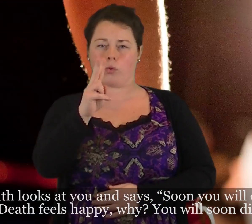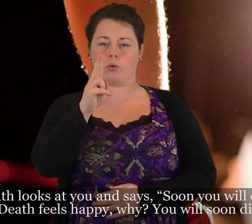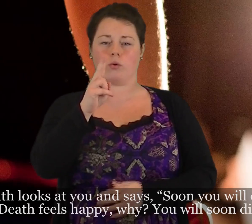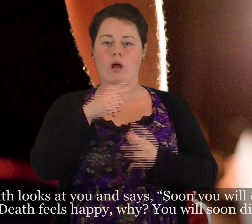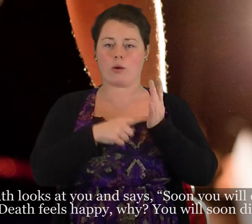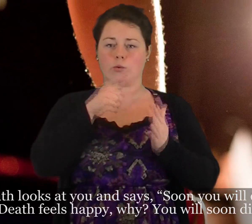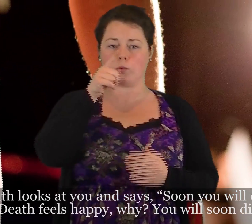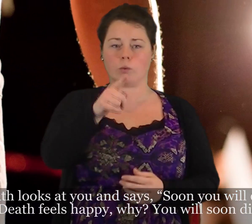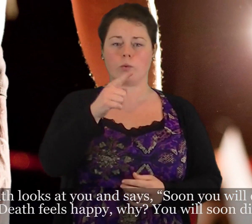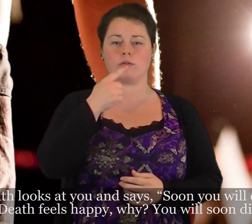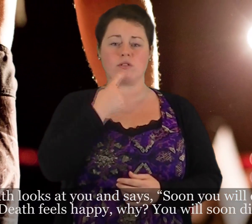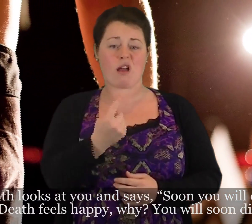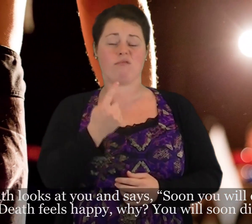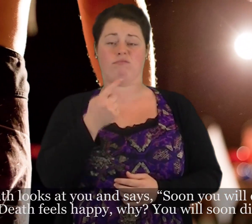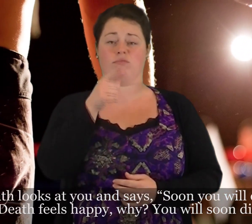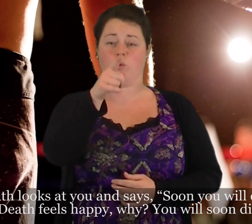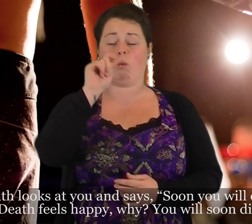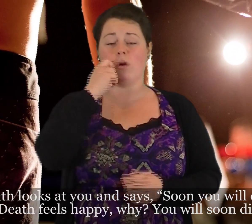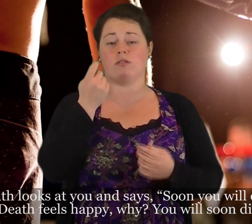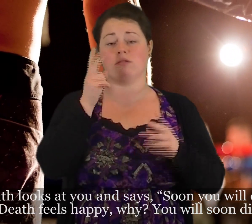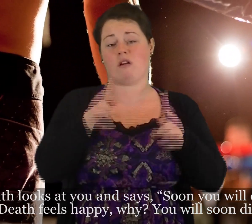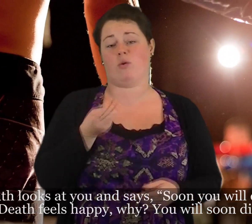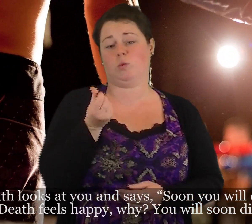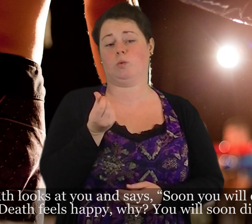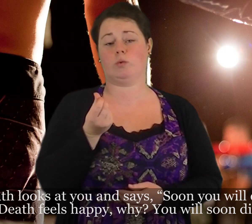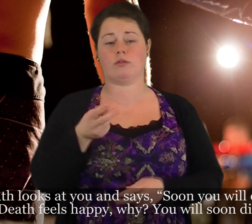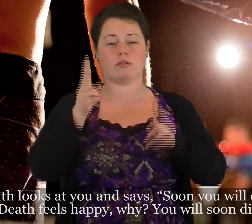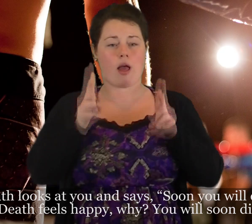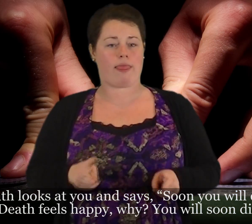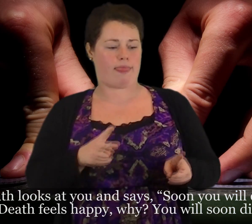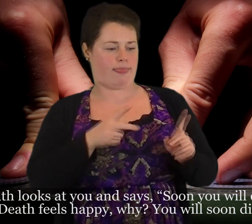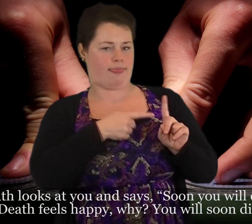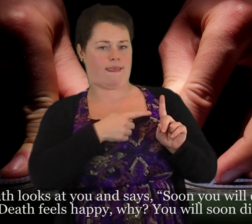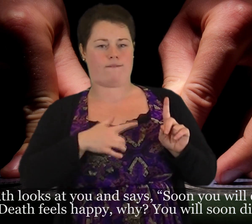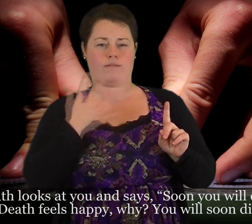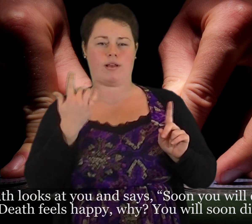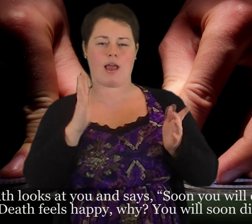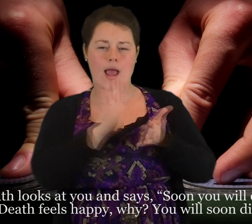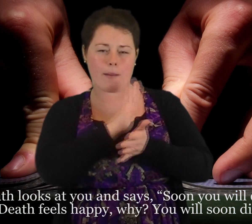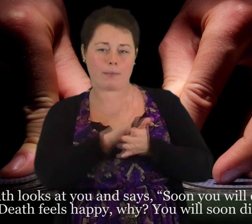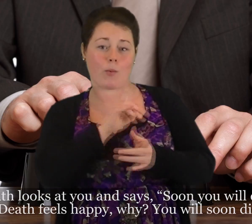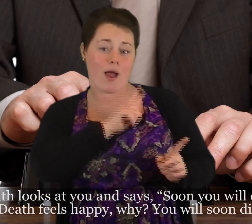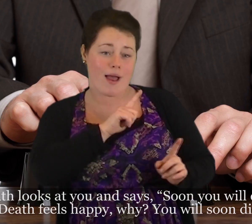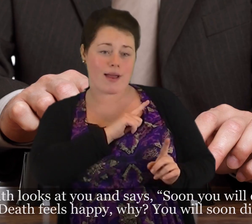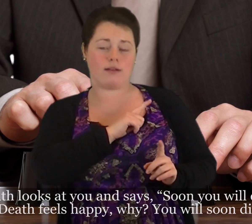death kind of leers at you. Come on, come on. Death, oh friends, it's